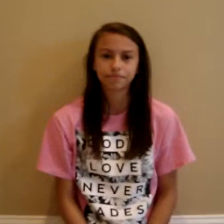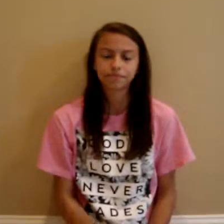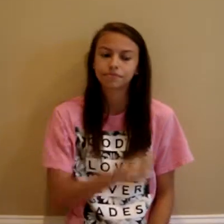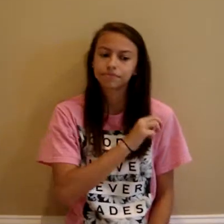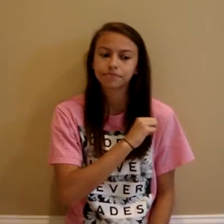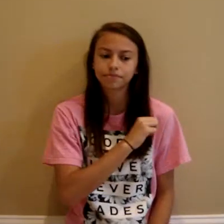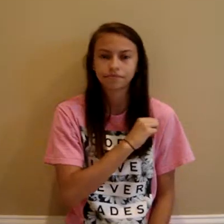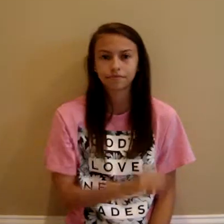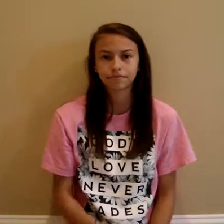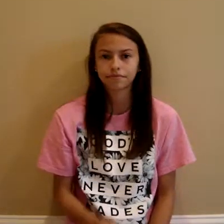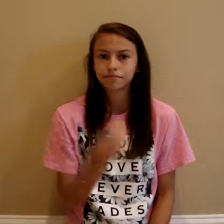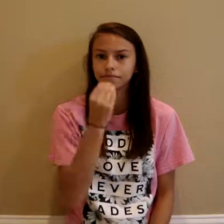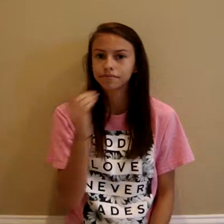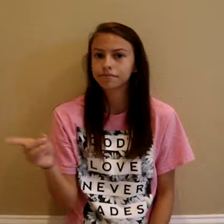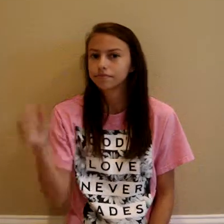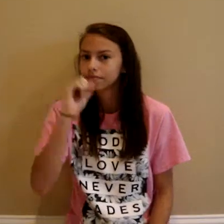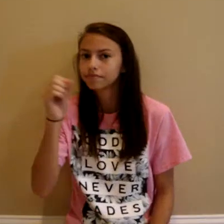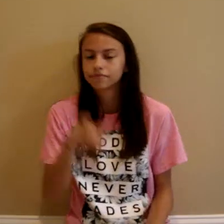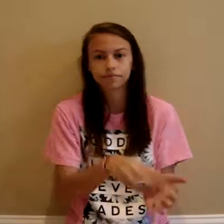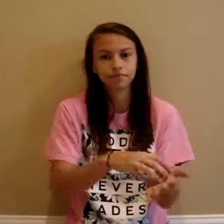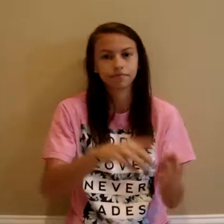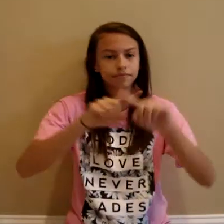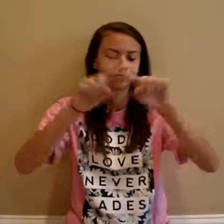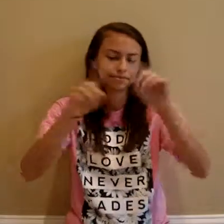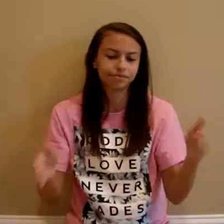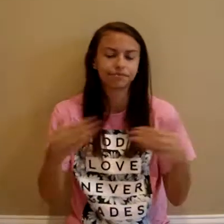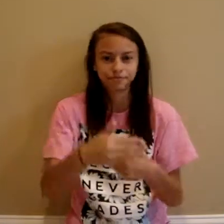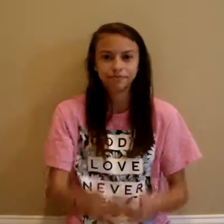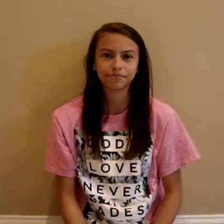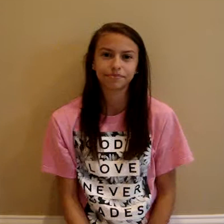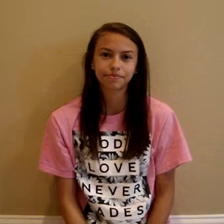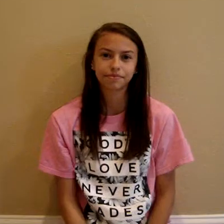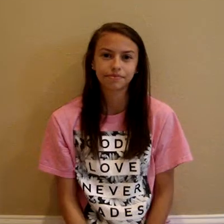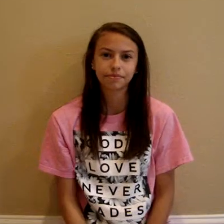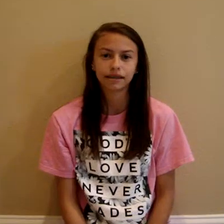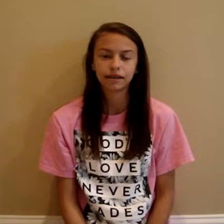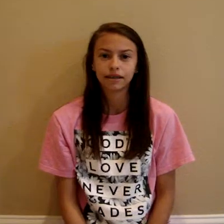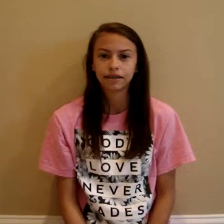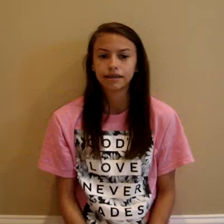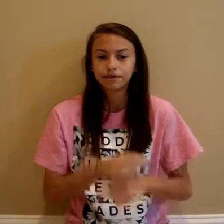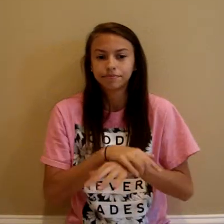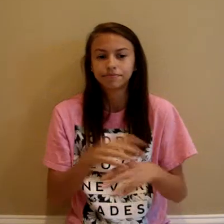Little Miss Muffet ate her ice cream and cookies in a different room. The spider frightened Miss Muffet